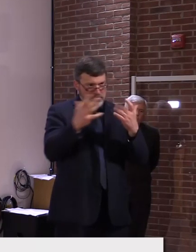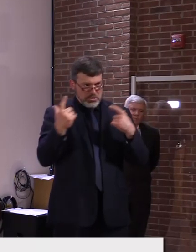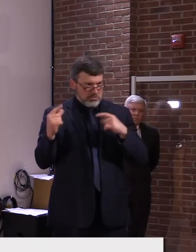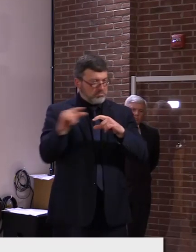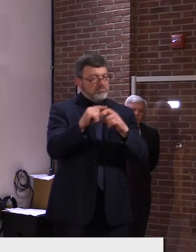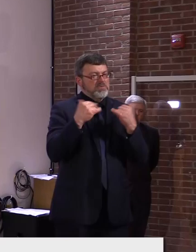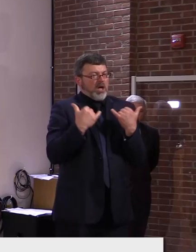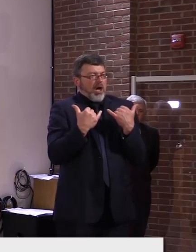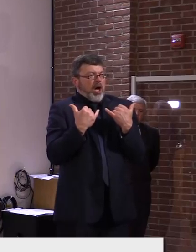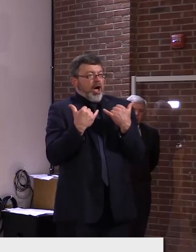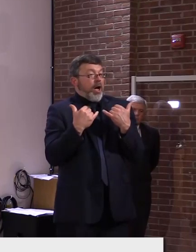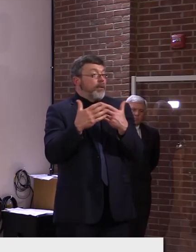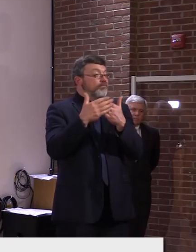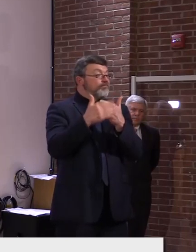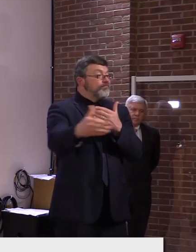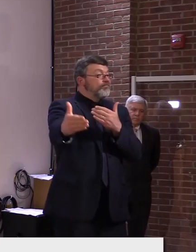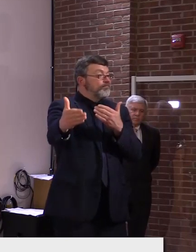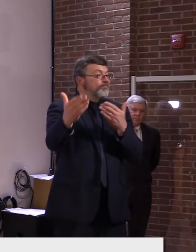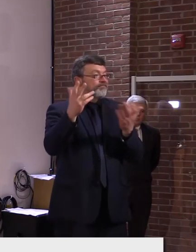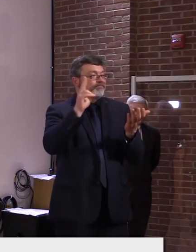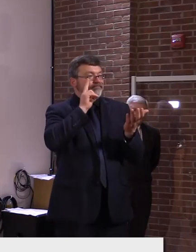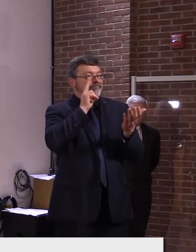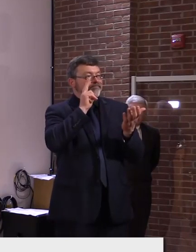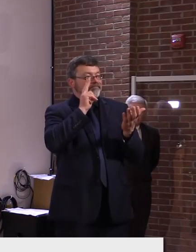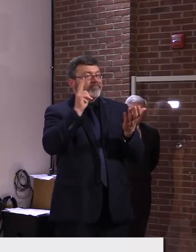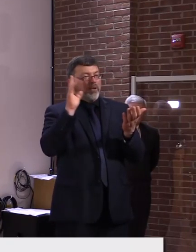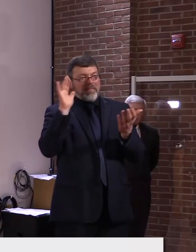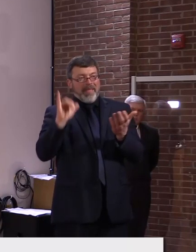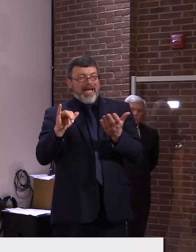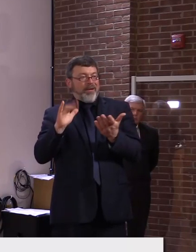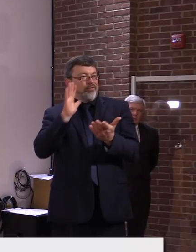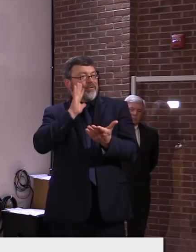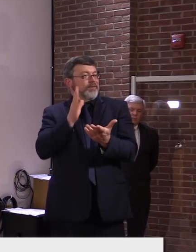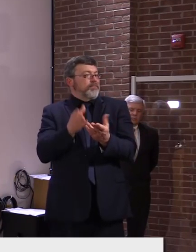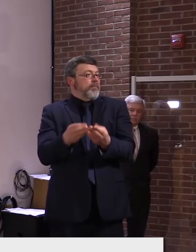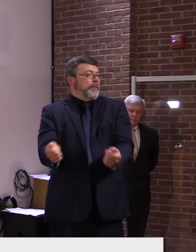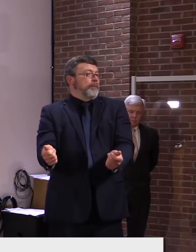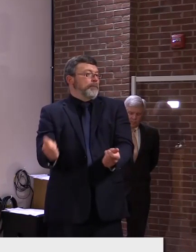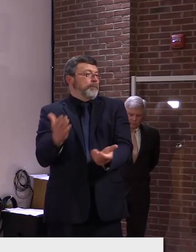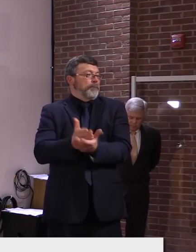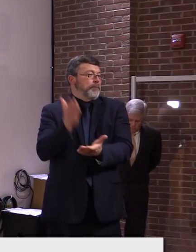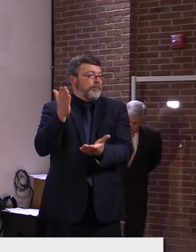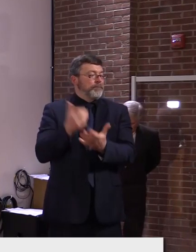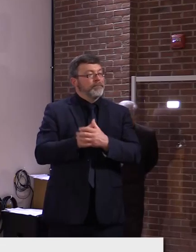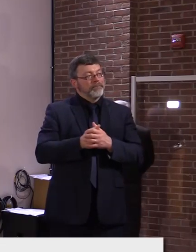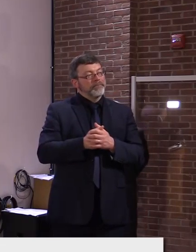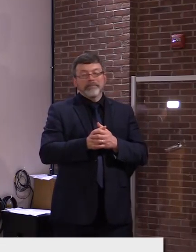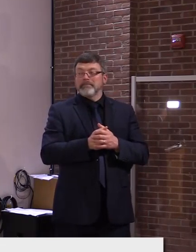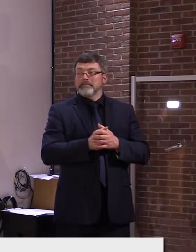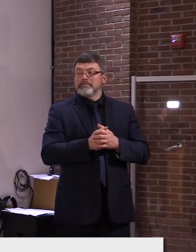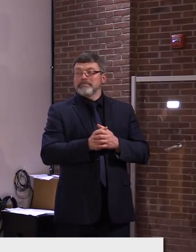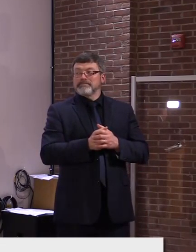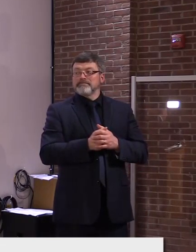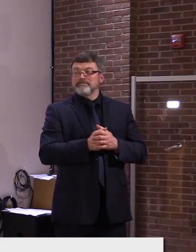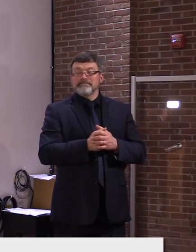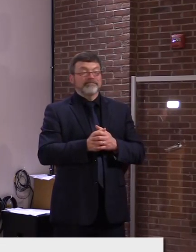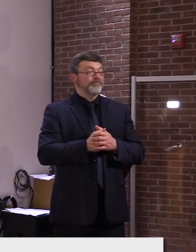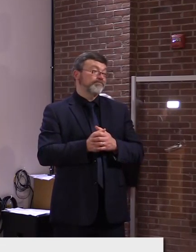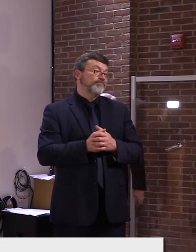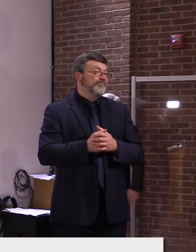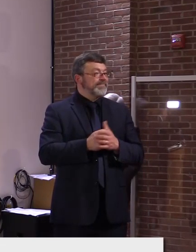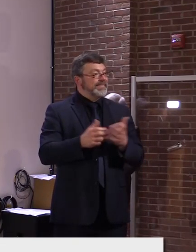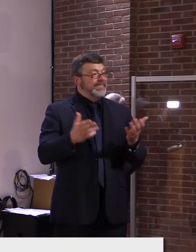electric whatevers. So, again, I we're not there yet, but at some point, there'll